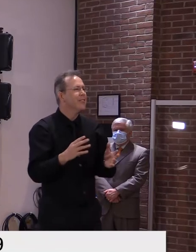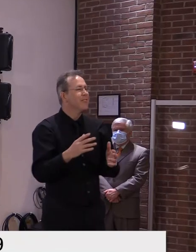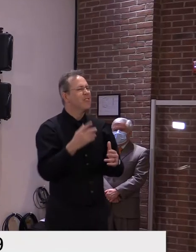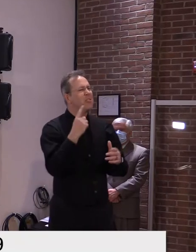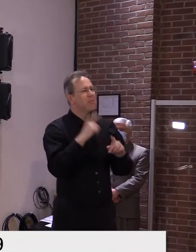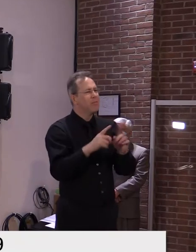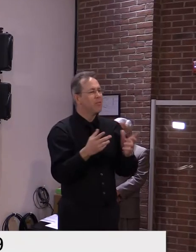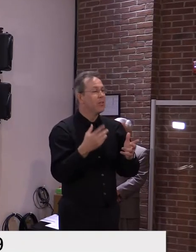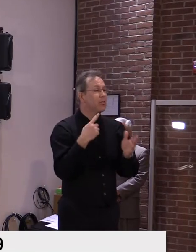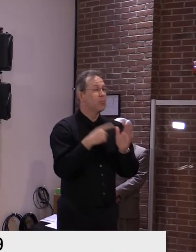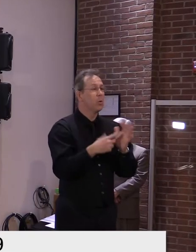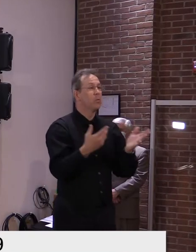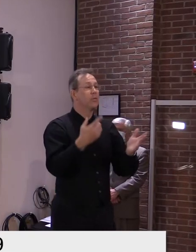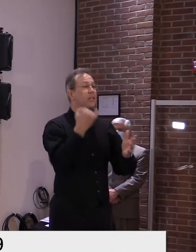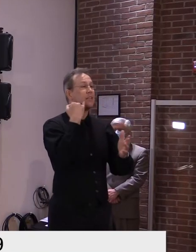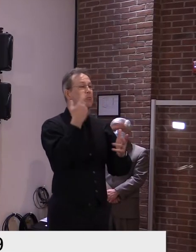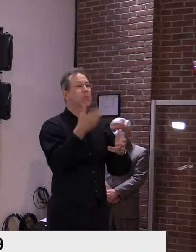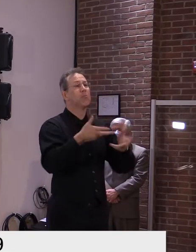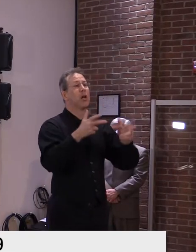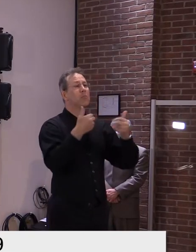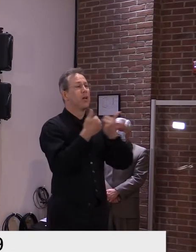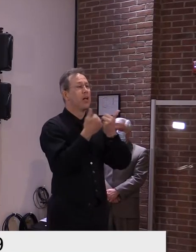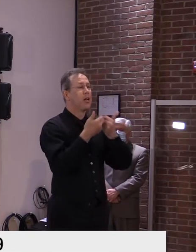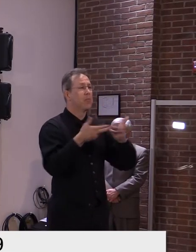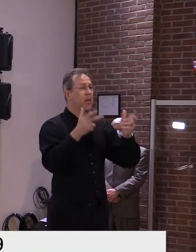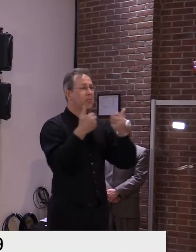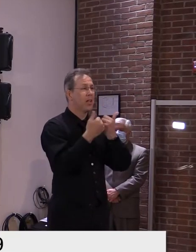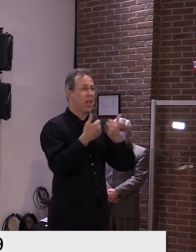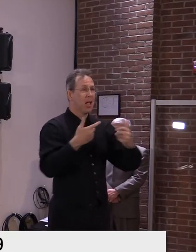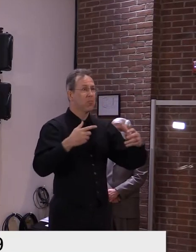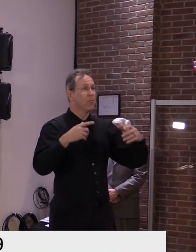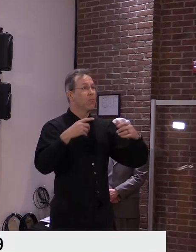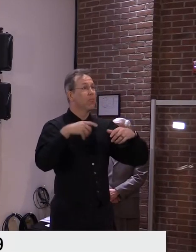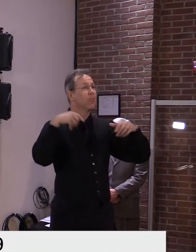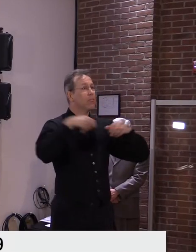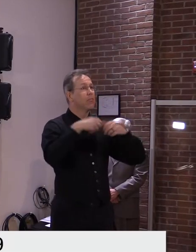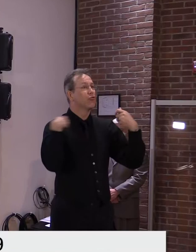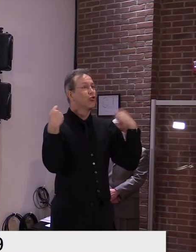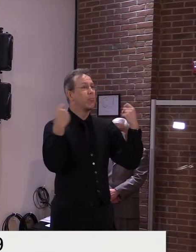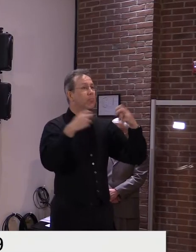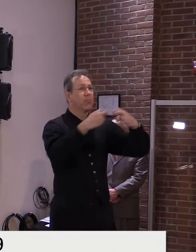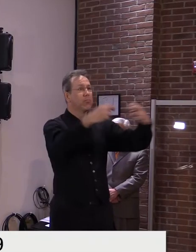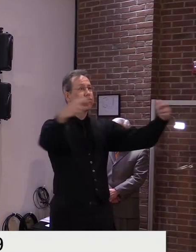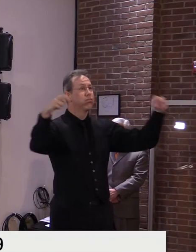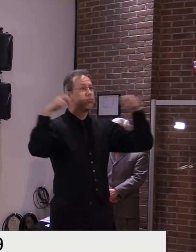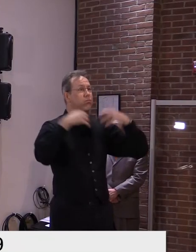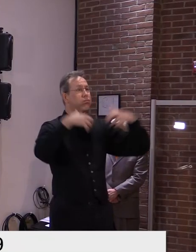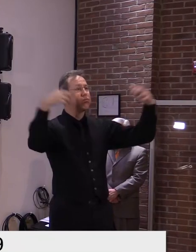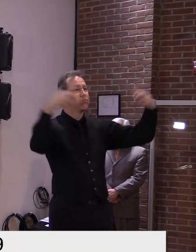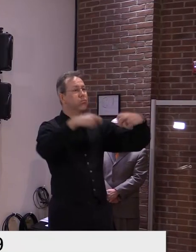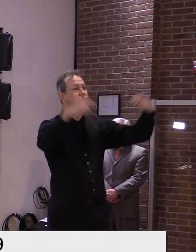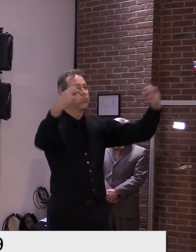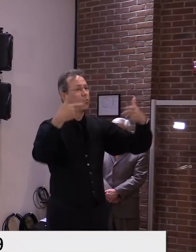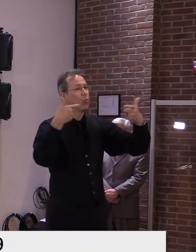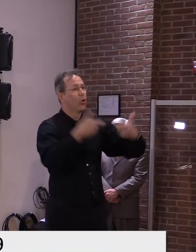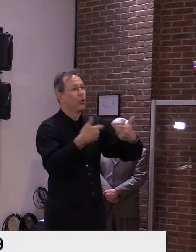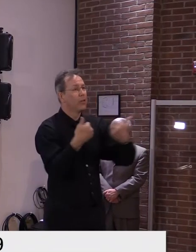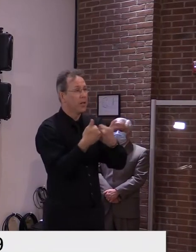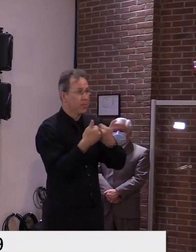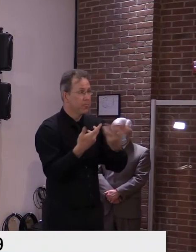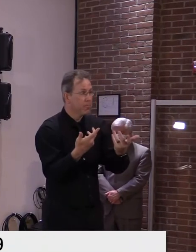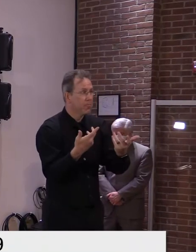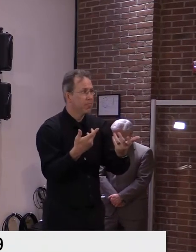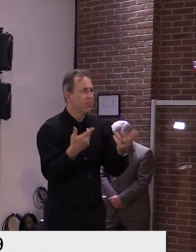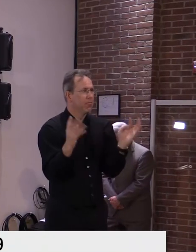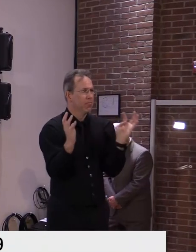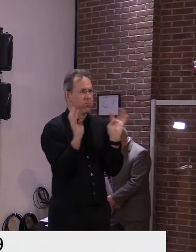in, 6 feet away, everyone's wearing their masks, and it's a quite spacious room that people can be quite